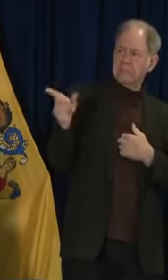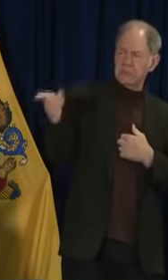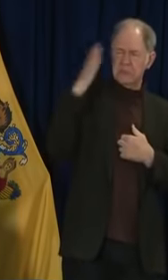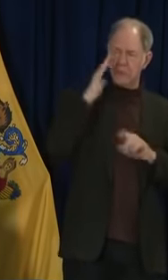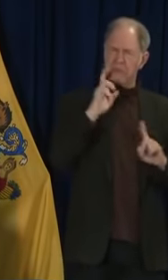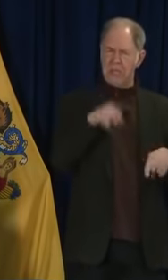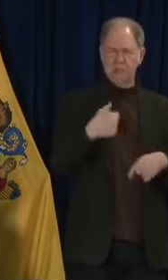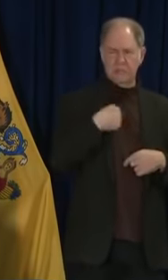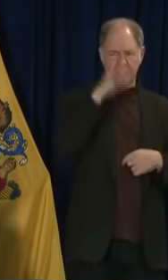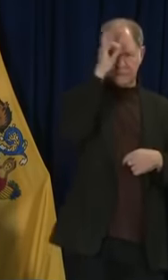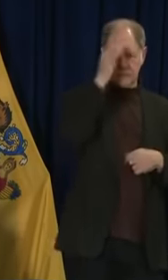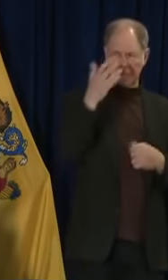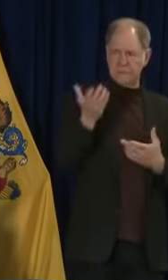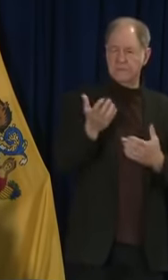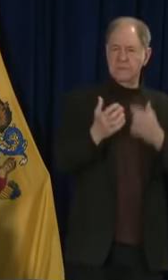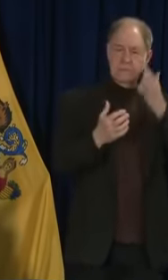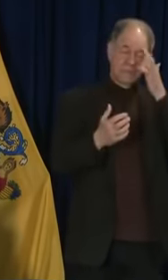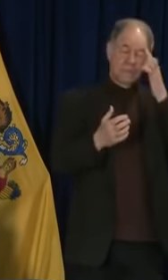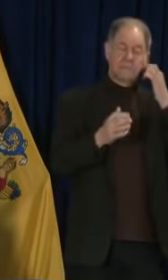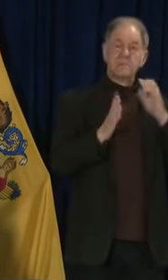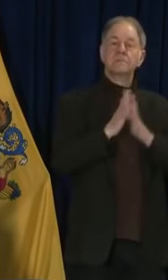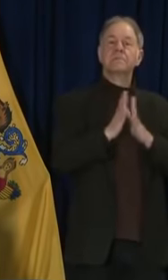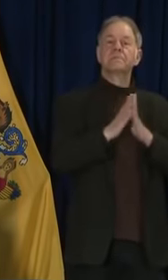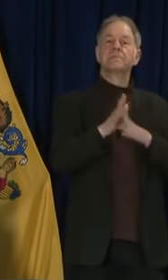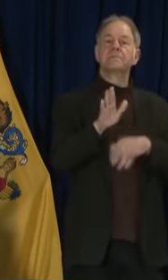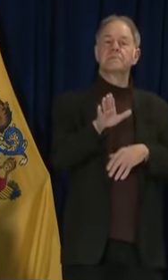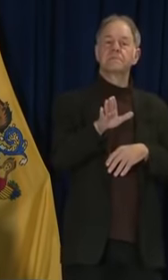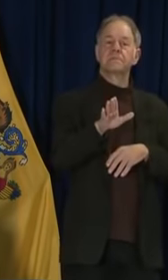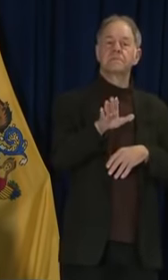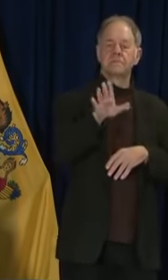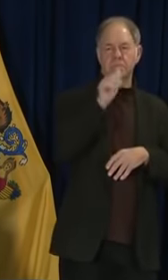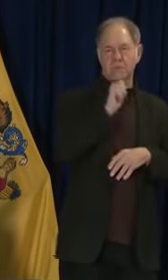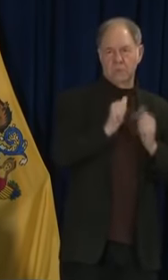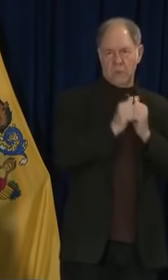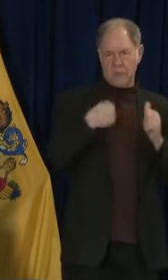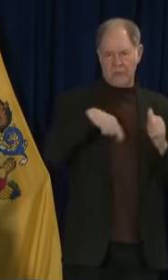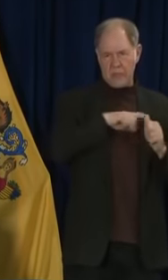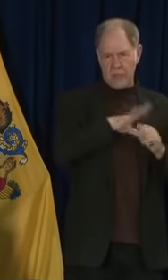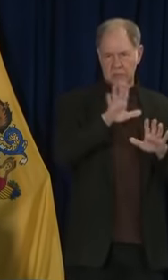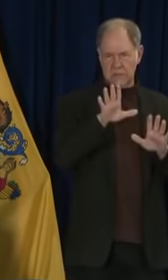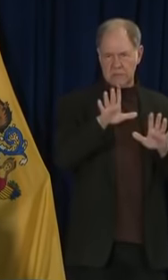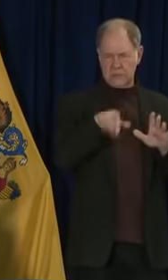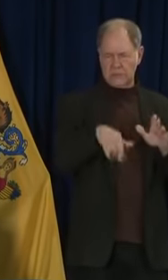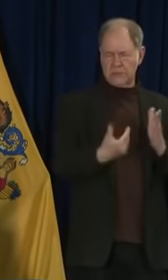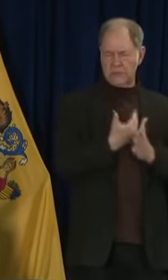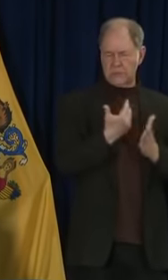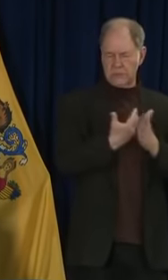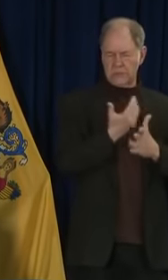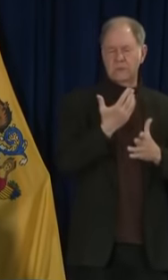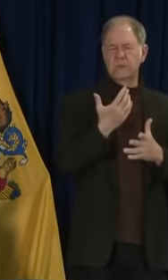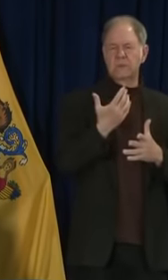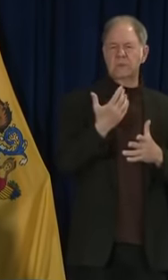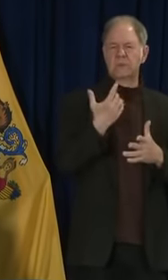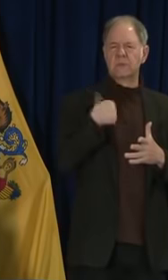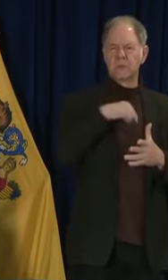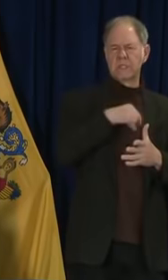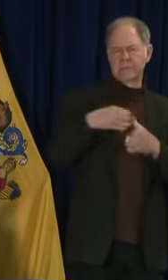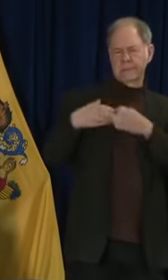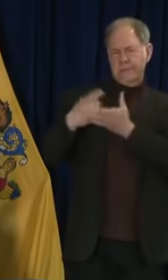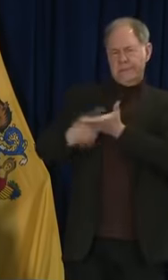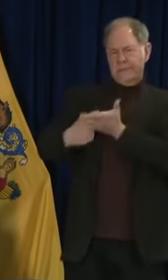answer to that, and I don't. So again, bear with us on this. You know, we had a robust discussion